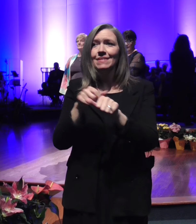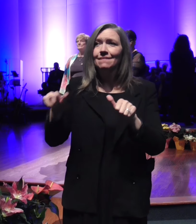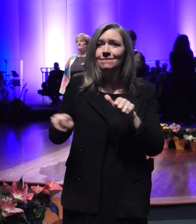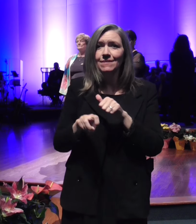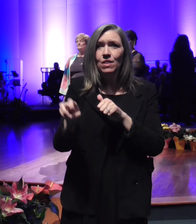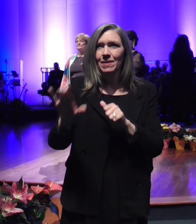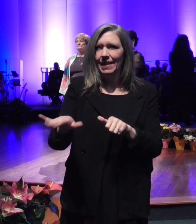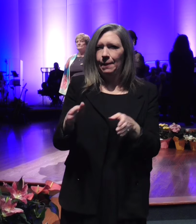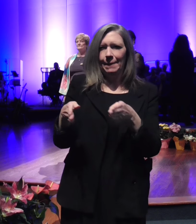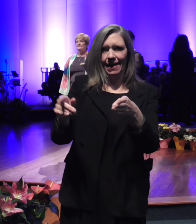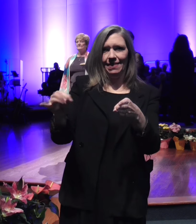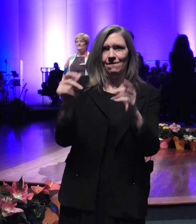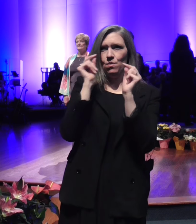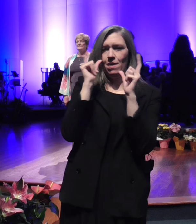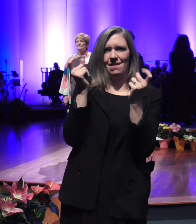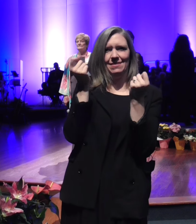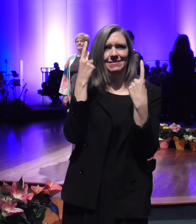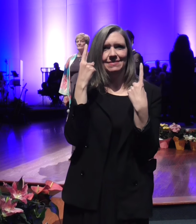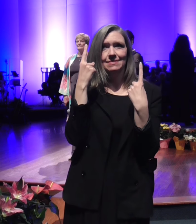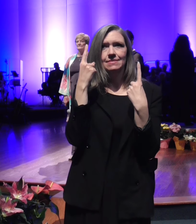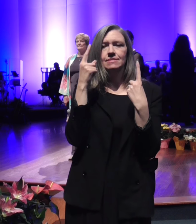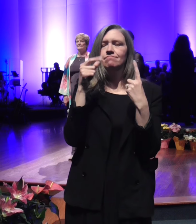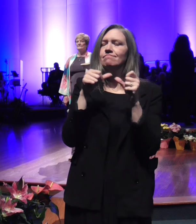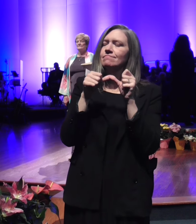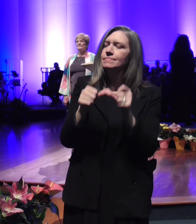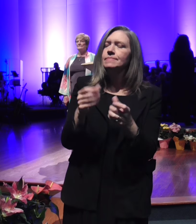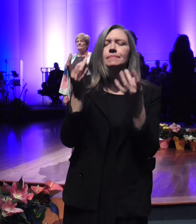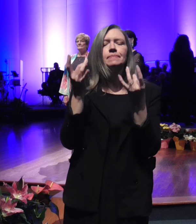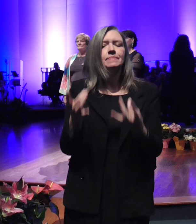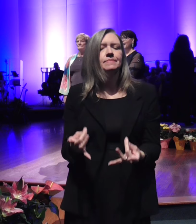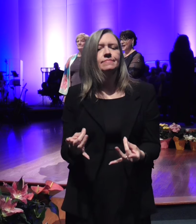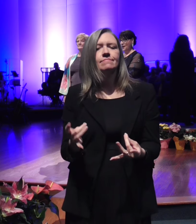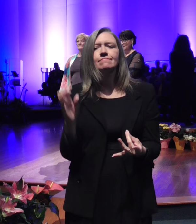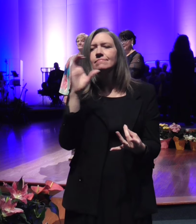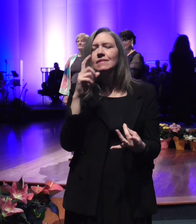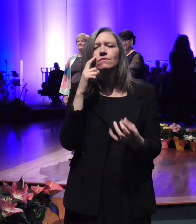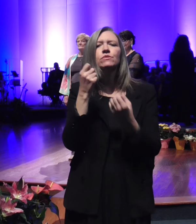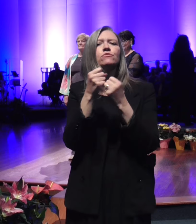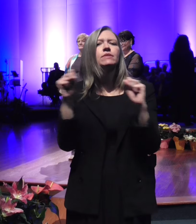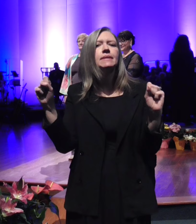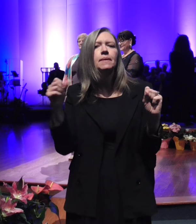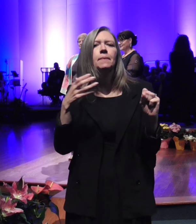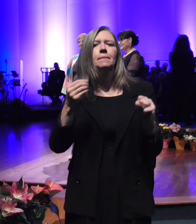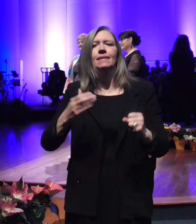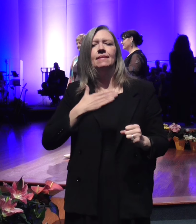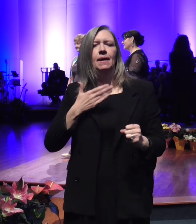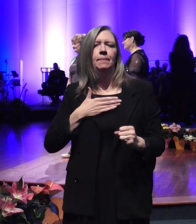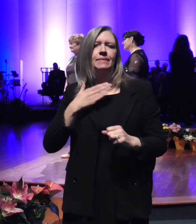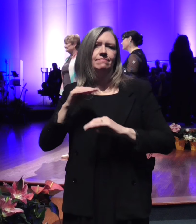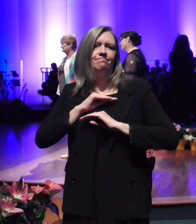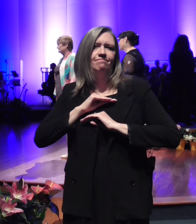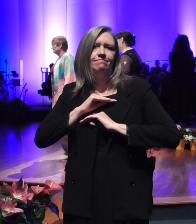awakened. With great perseverance, he meditates, seeking freedom and happiness.